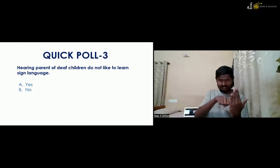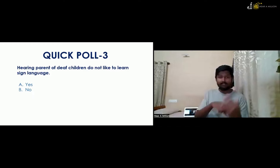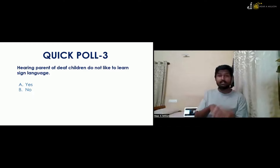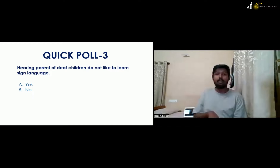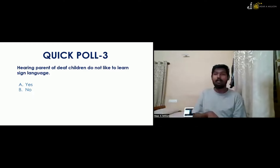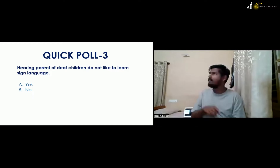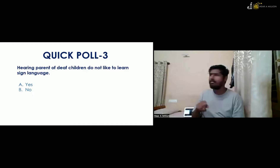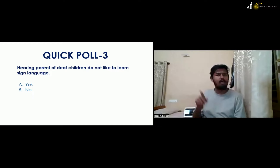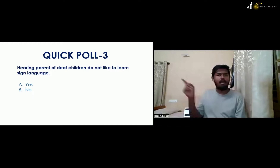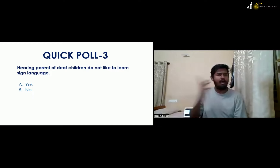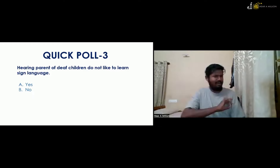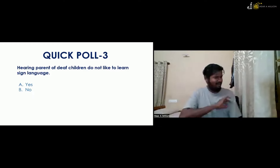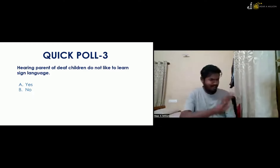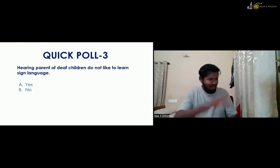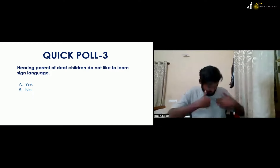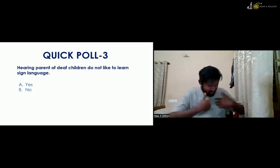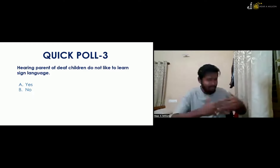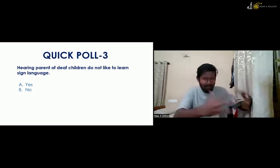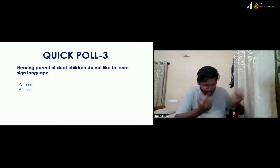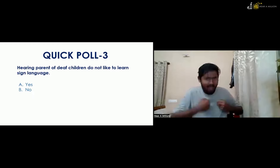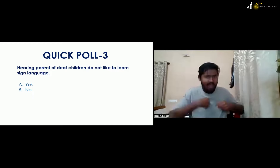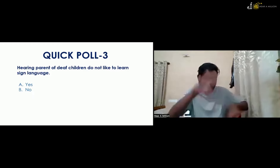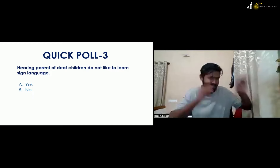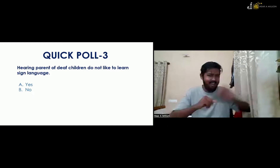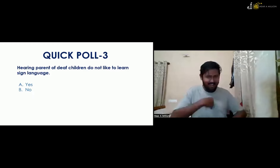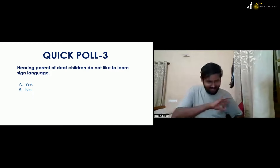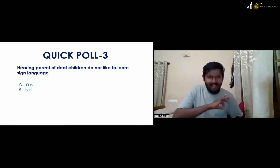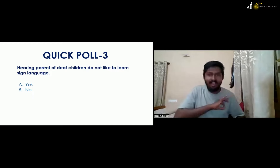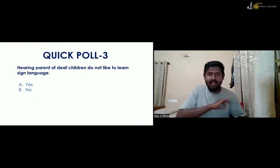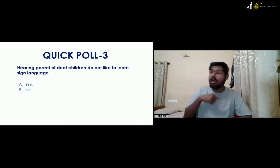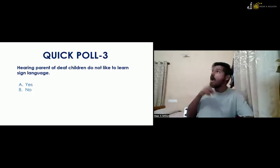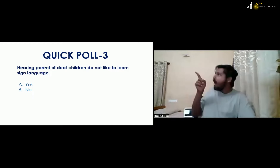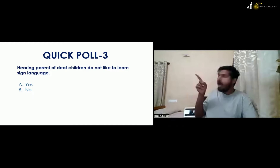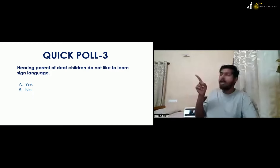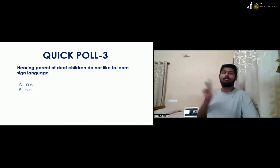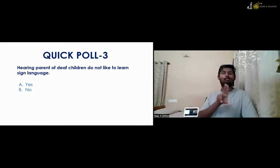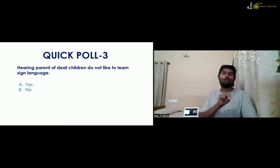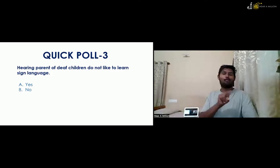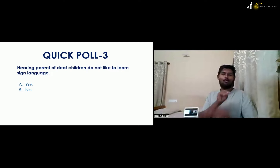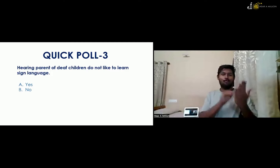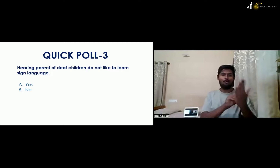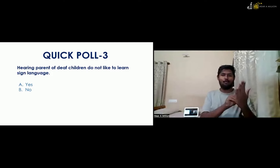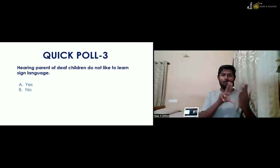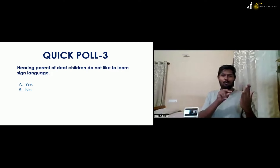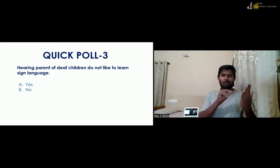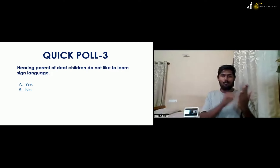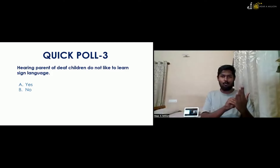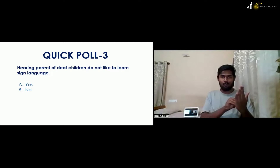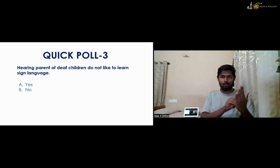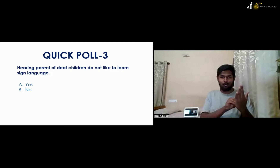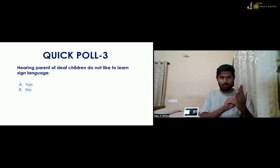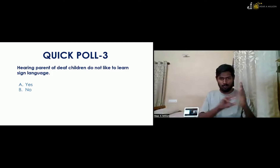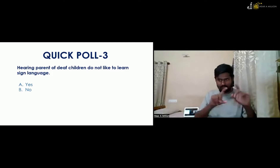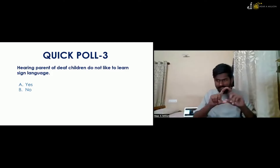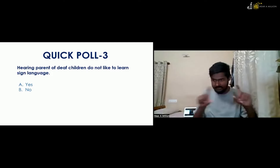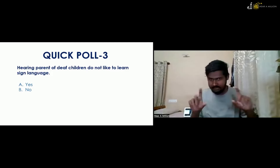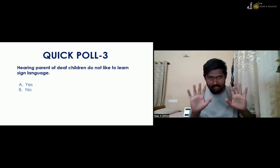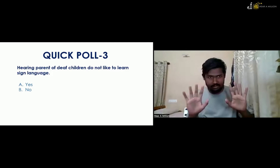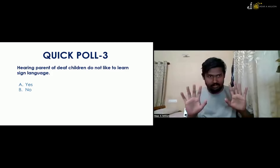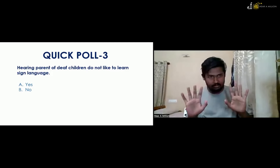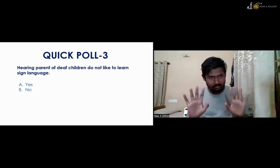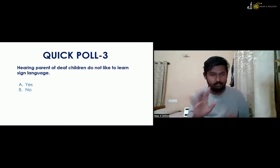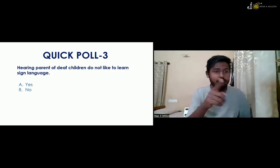And if you have seen this thing, so you have to click on the option yes. If you have seen that